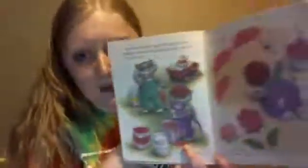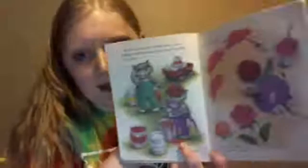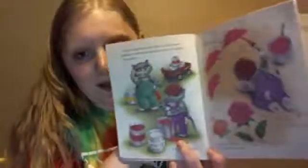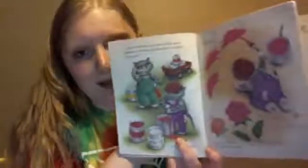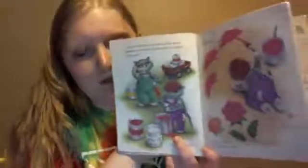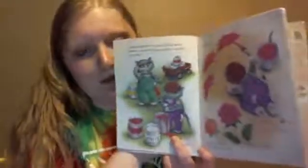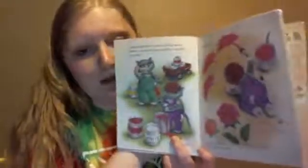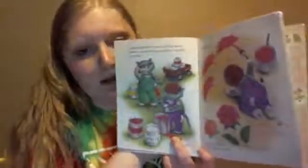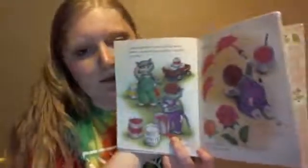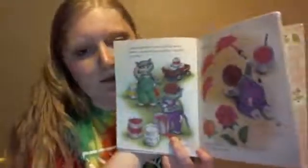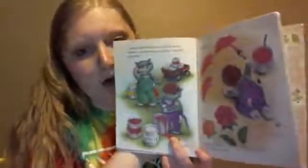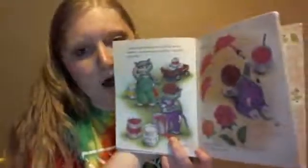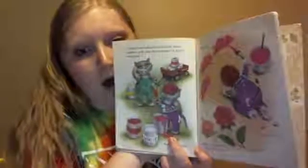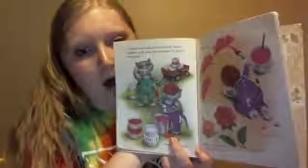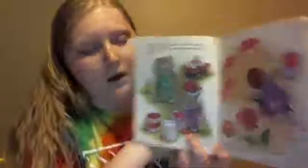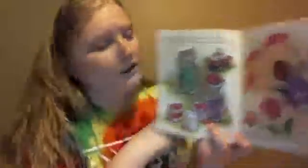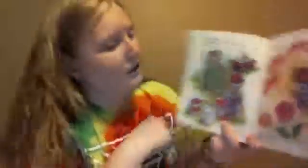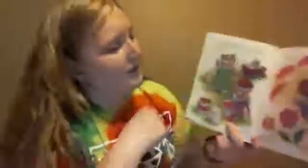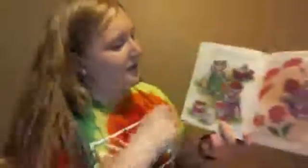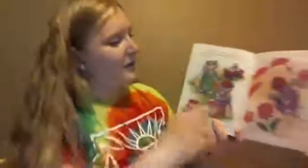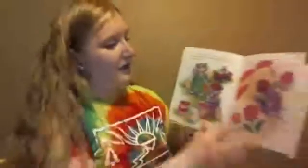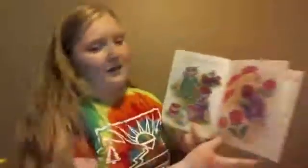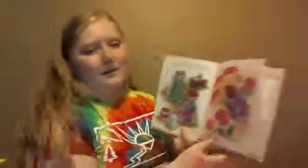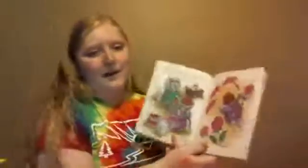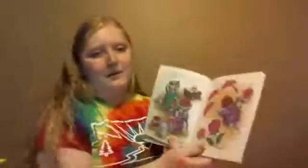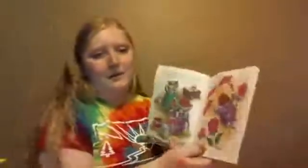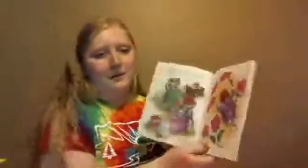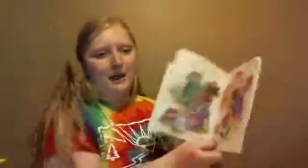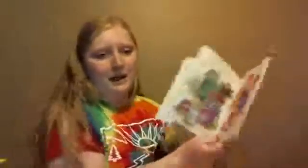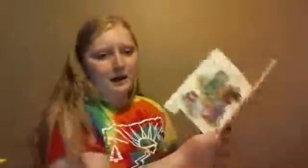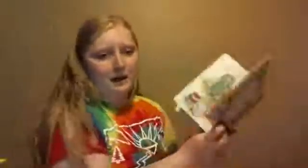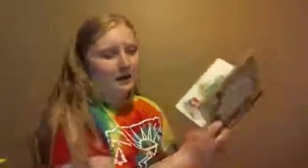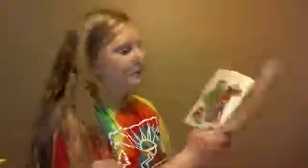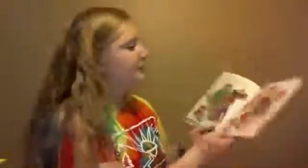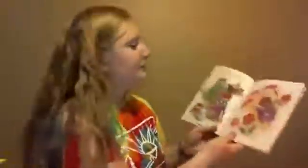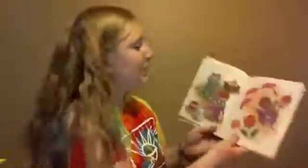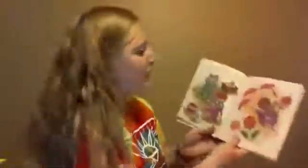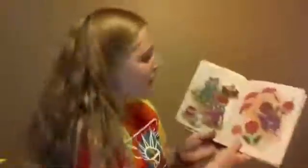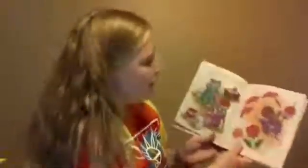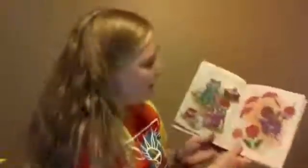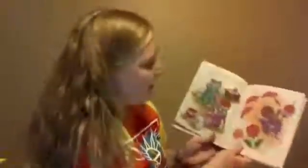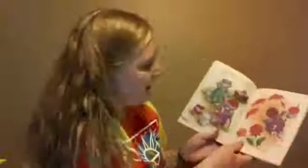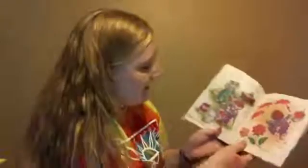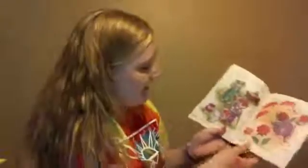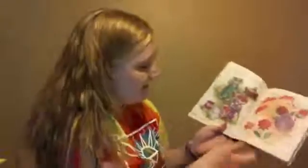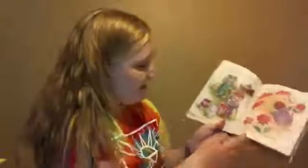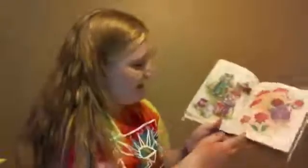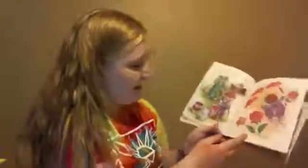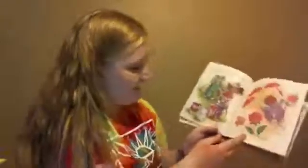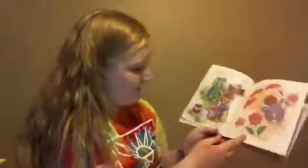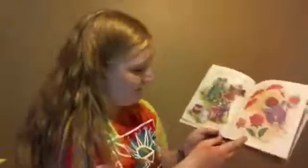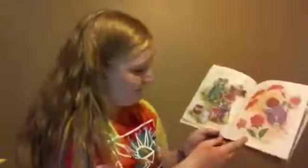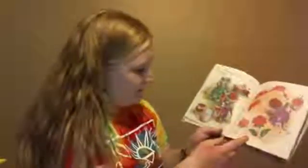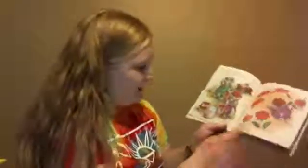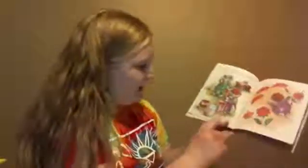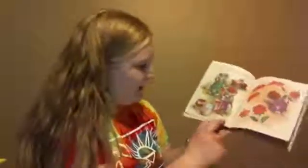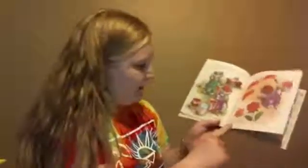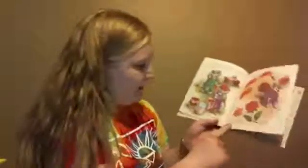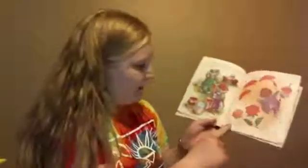pink drawings. Should we see what they made with their pink? Pink as pig, but pink